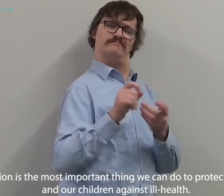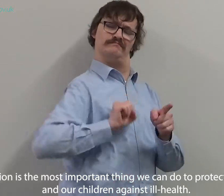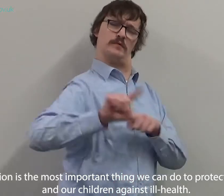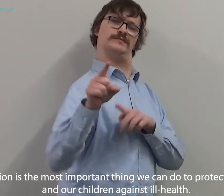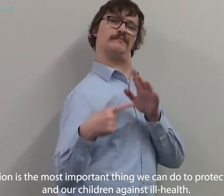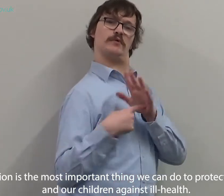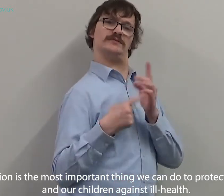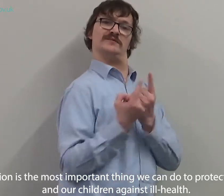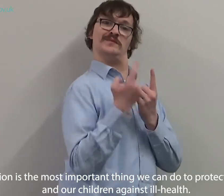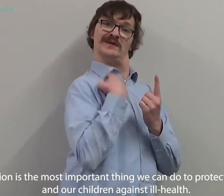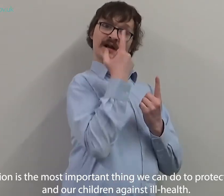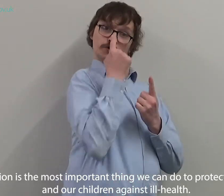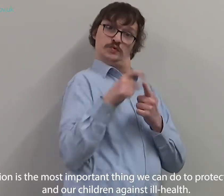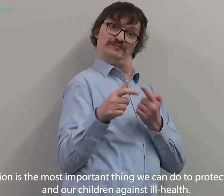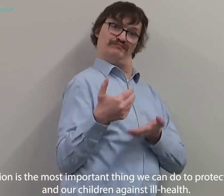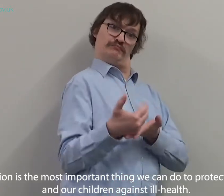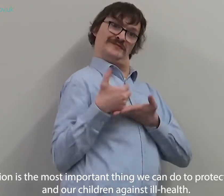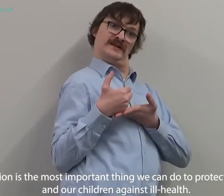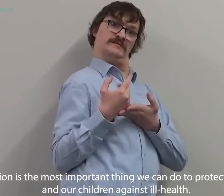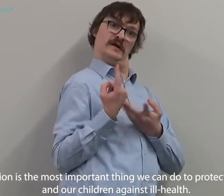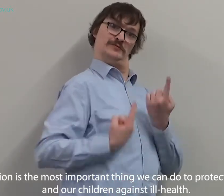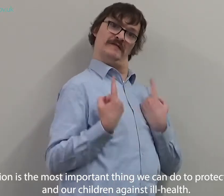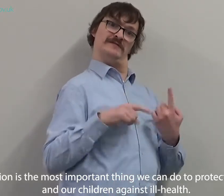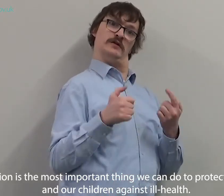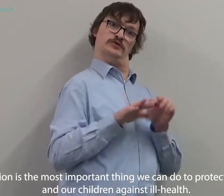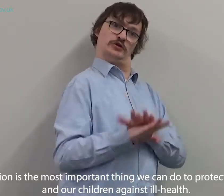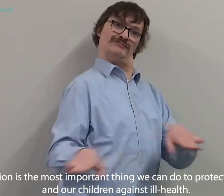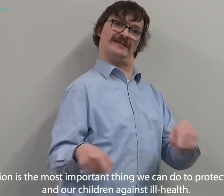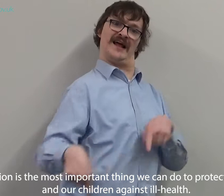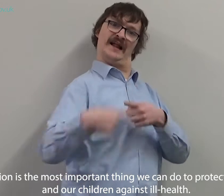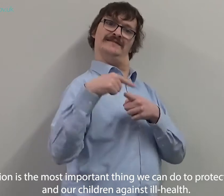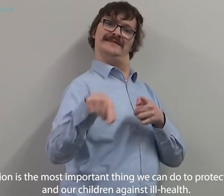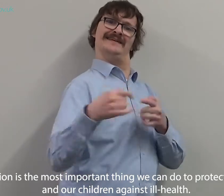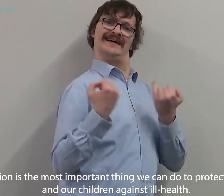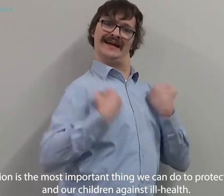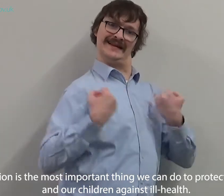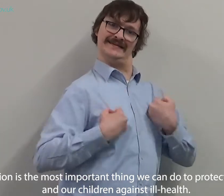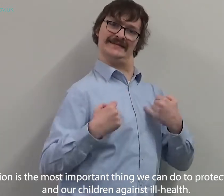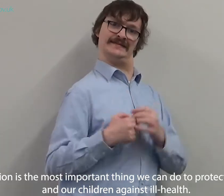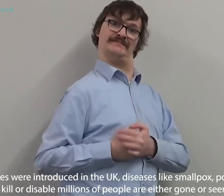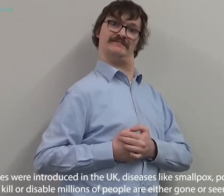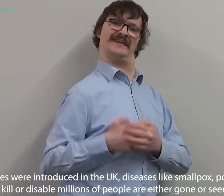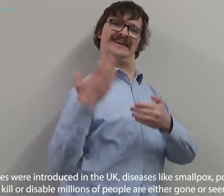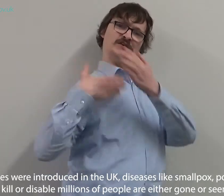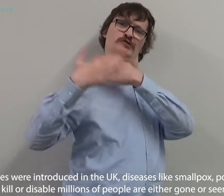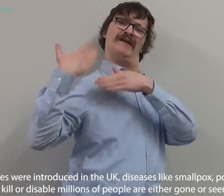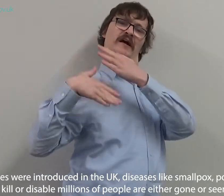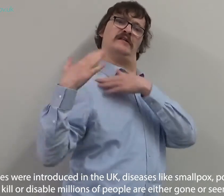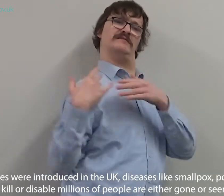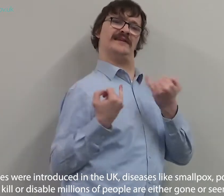Vaccination is the most important thing we can do to protect ourselves and our children against ill health. Since vaccines were